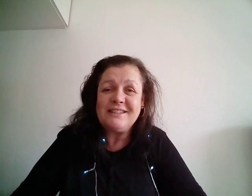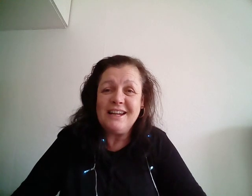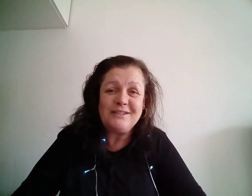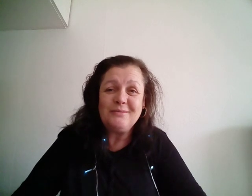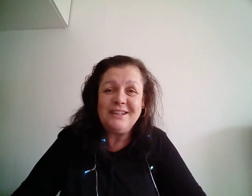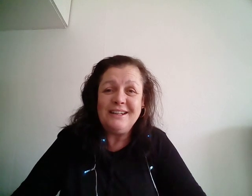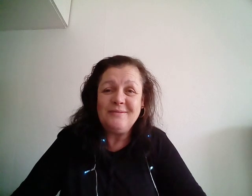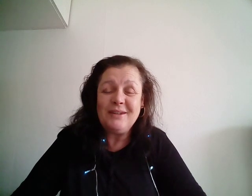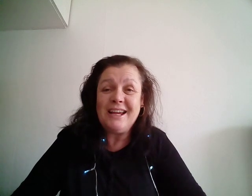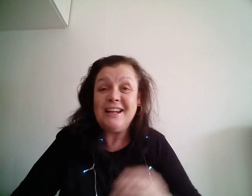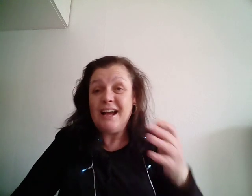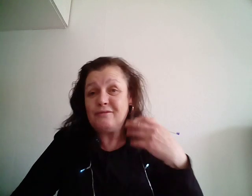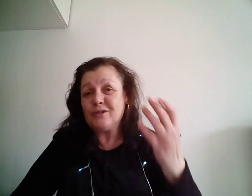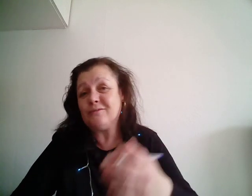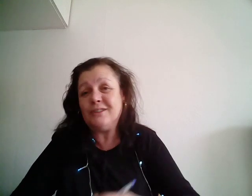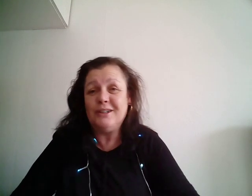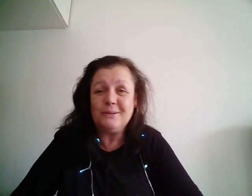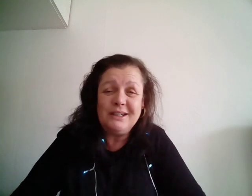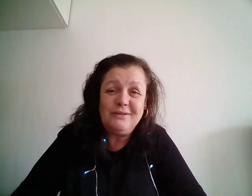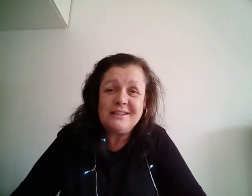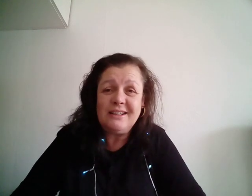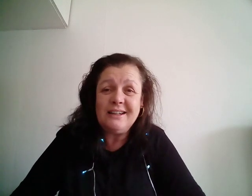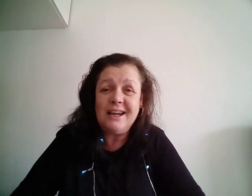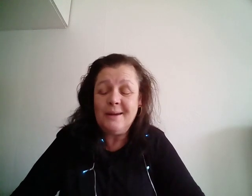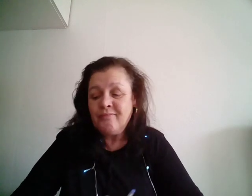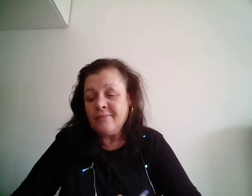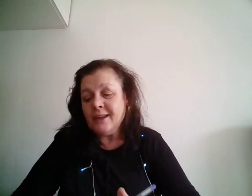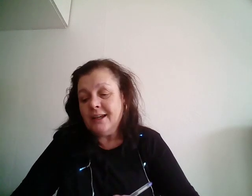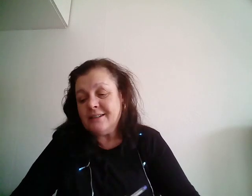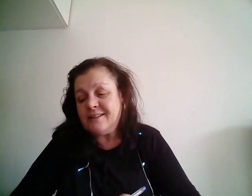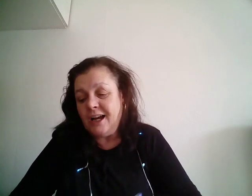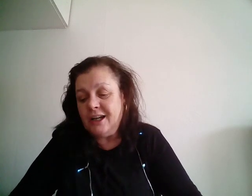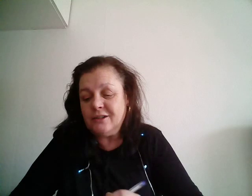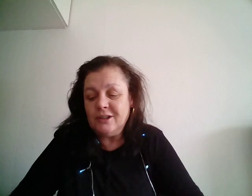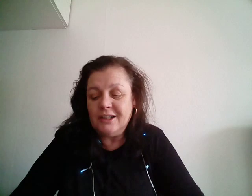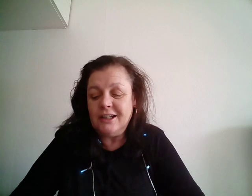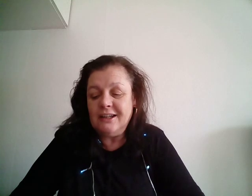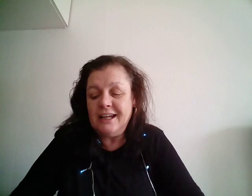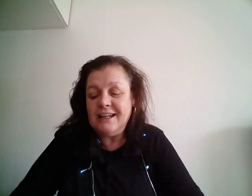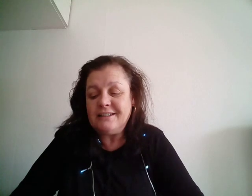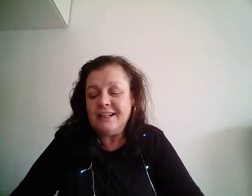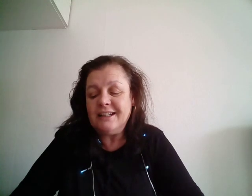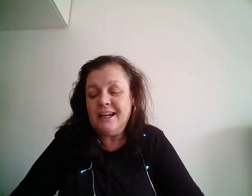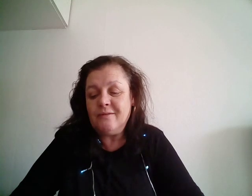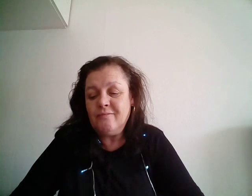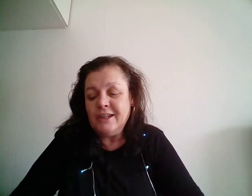say something, okay? And I have done, you know, previously, okay? So here's the thing now.